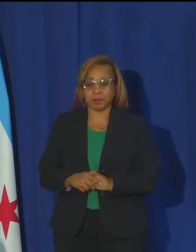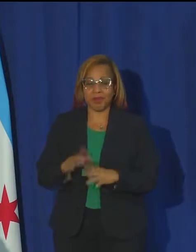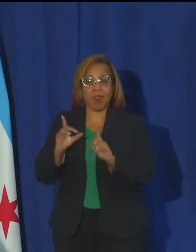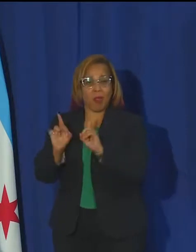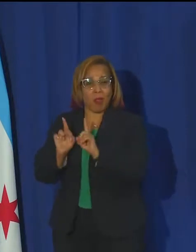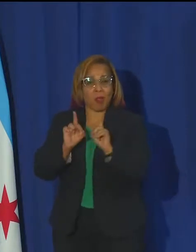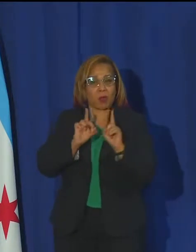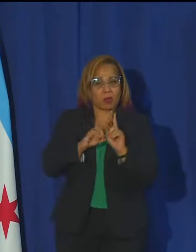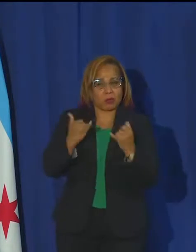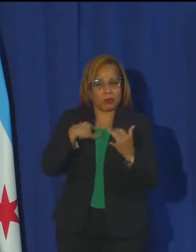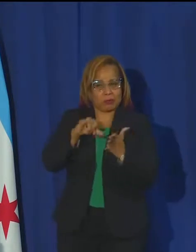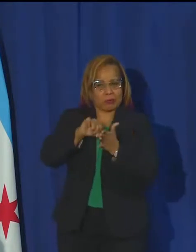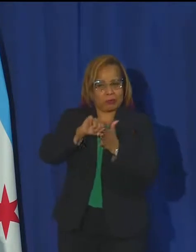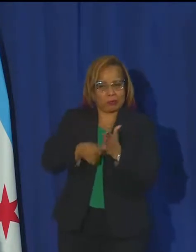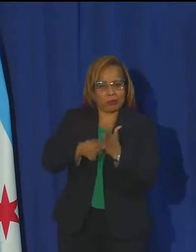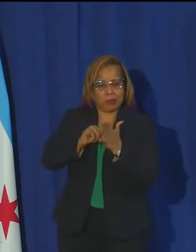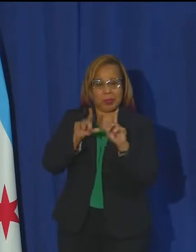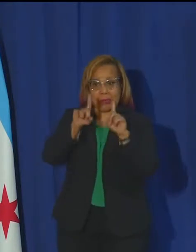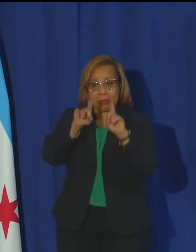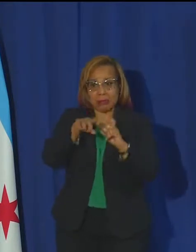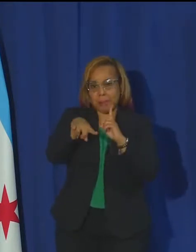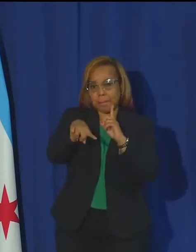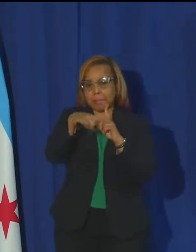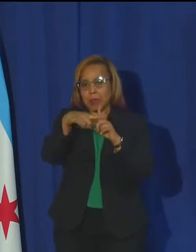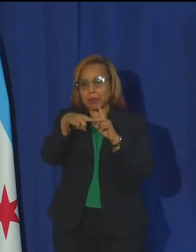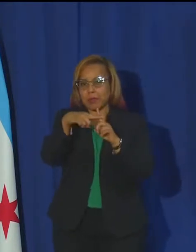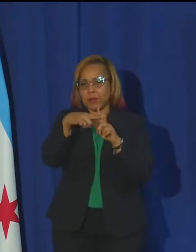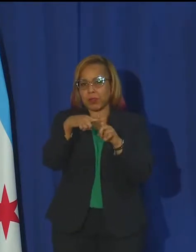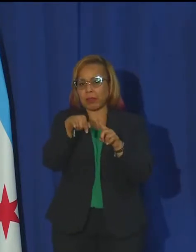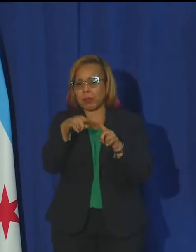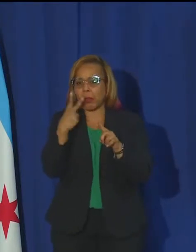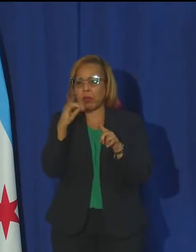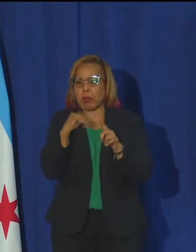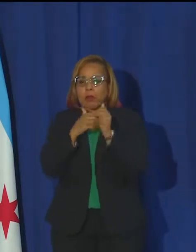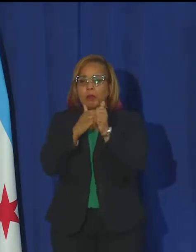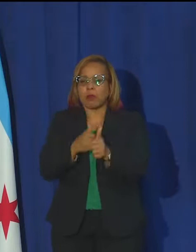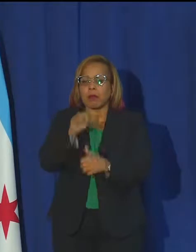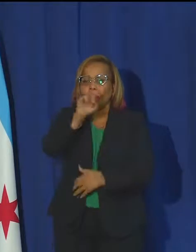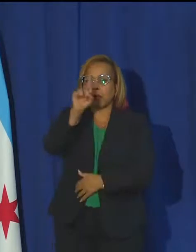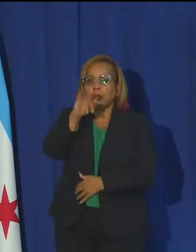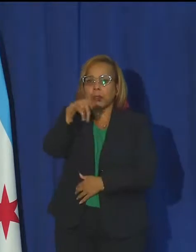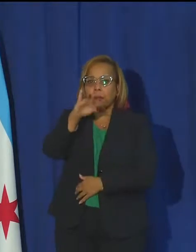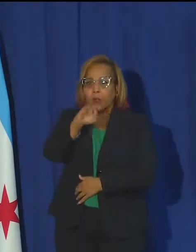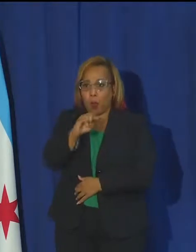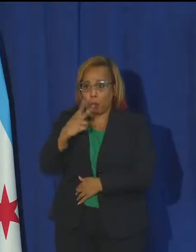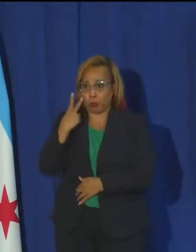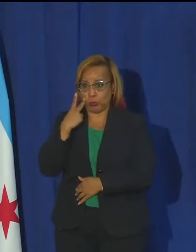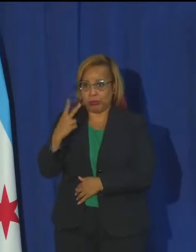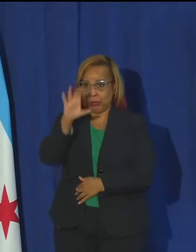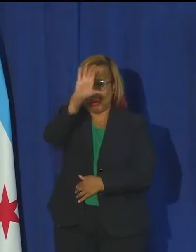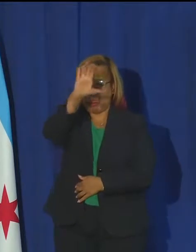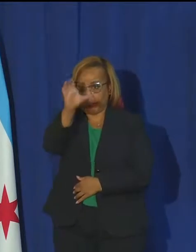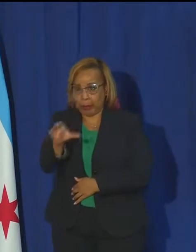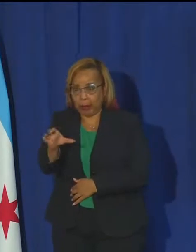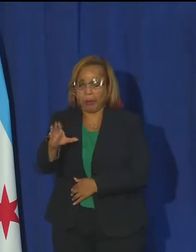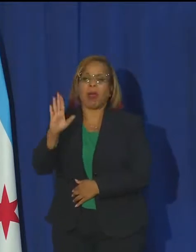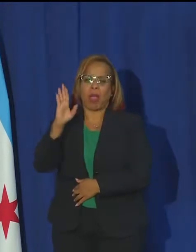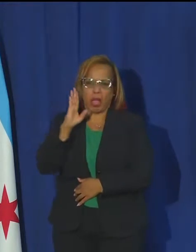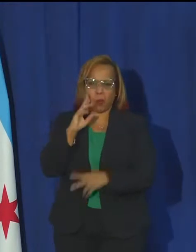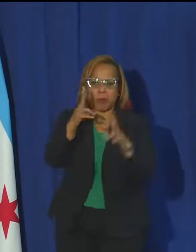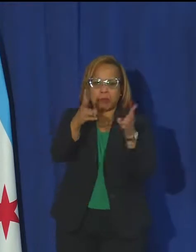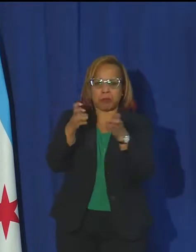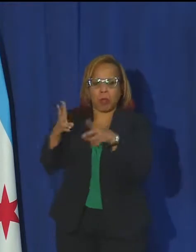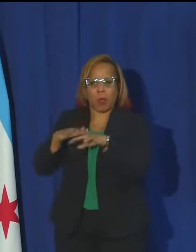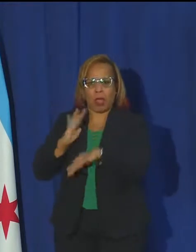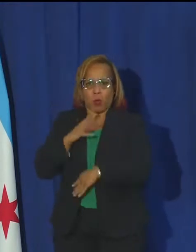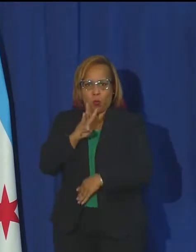I also want to highlight what our test positivity looks like by zip code. As you can see on the map, and as we will post on our